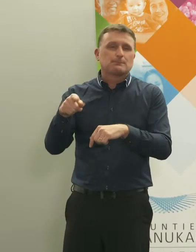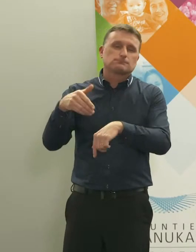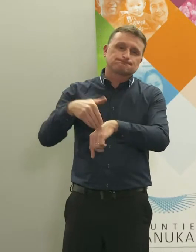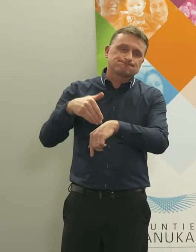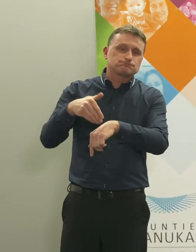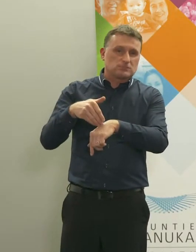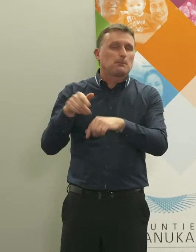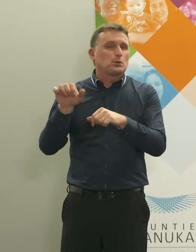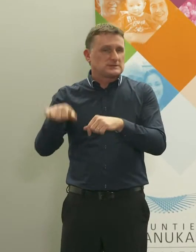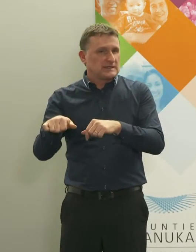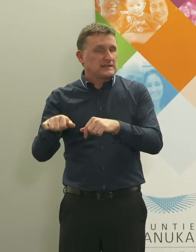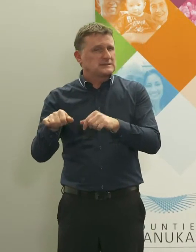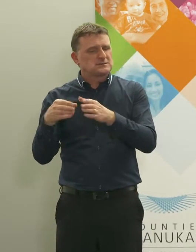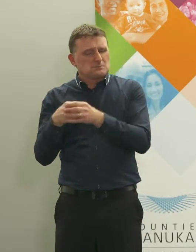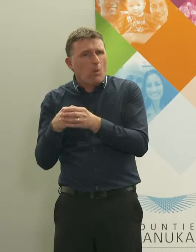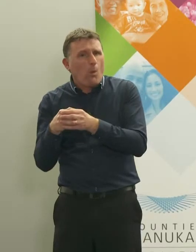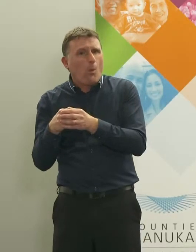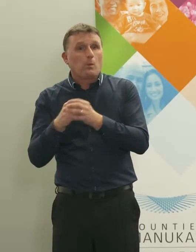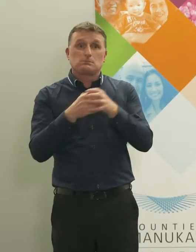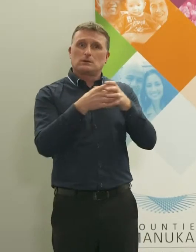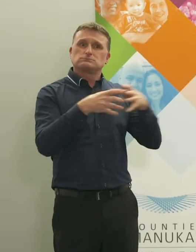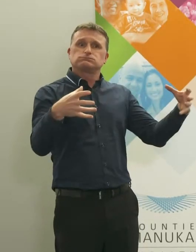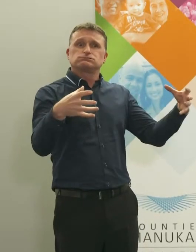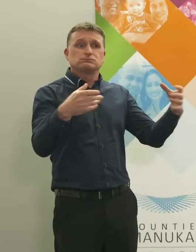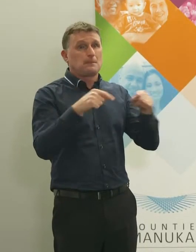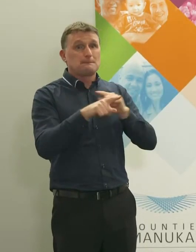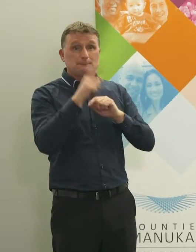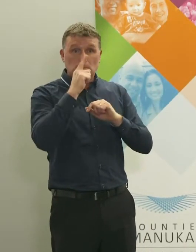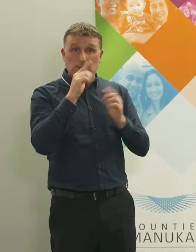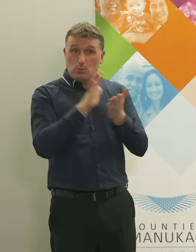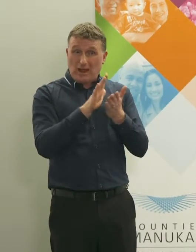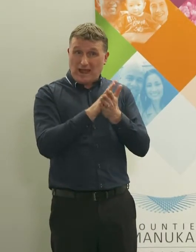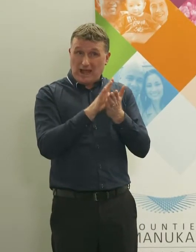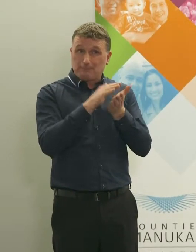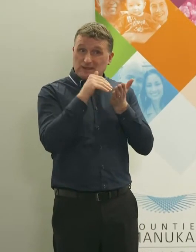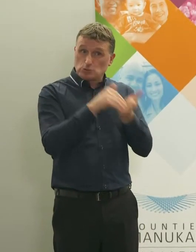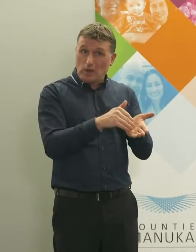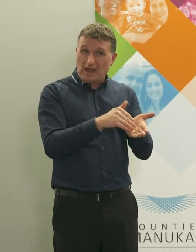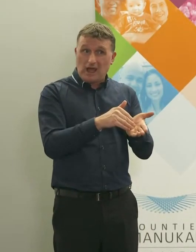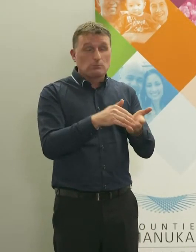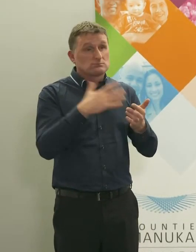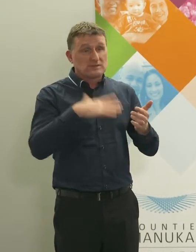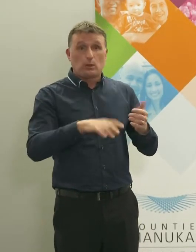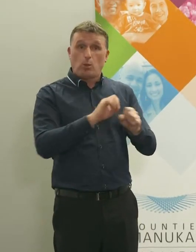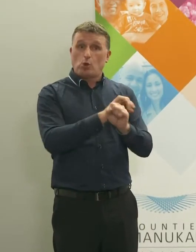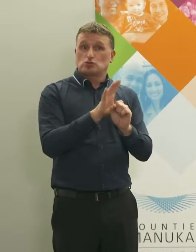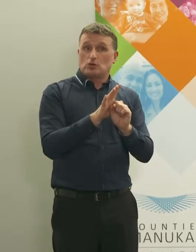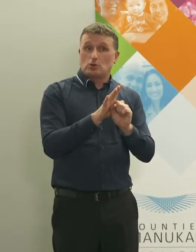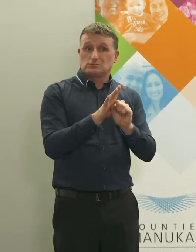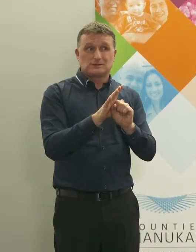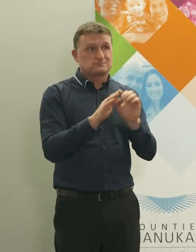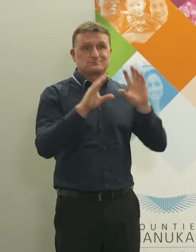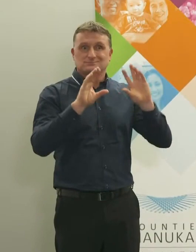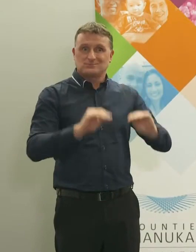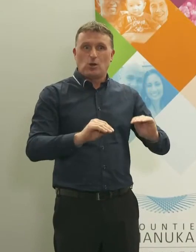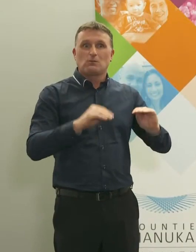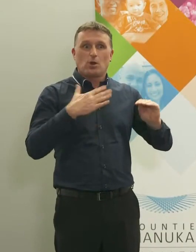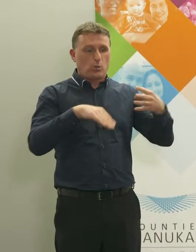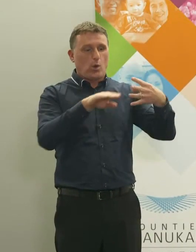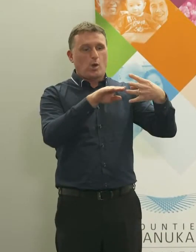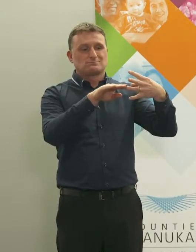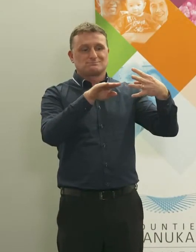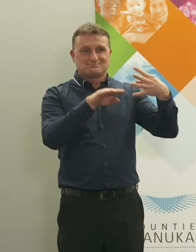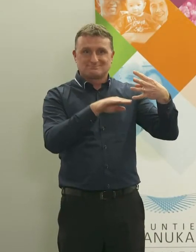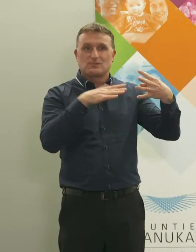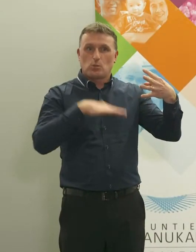vast majority of Aucklanders understand the importance of what we're doing. They want to get this right. They want to get out of level 2. And they want to see the country out